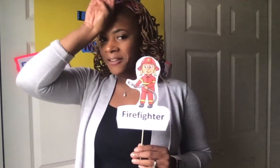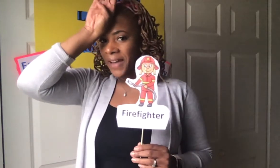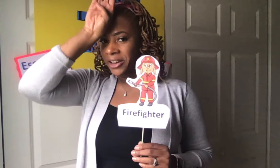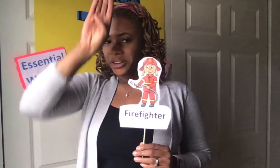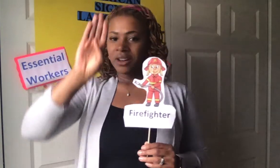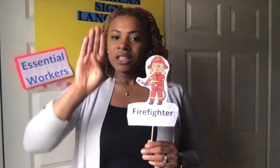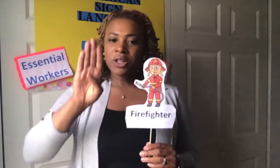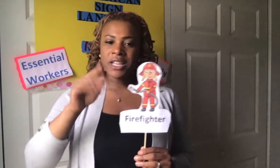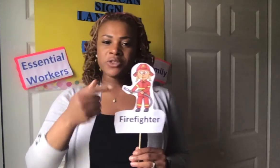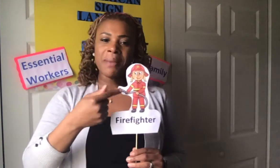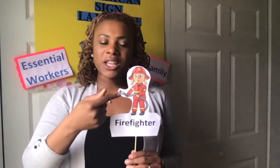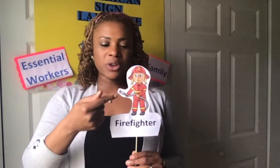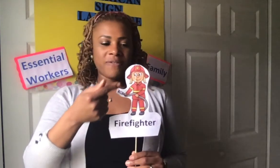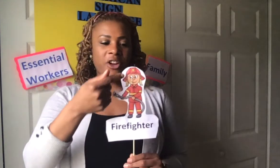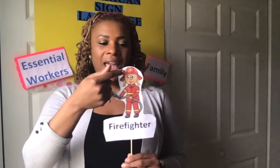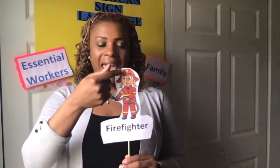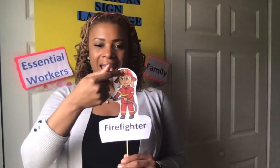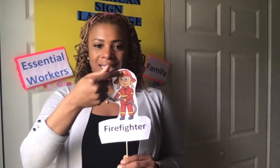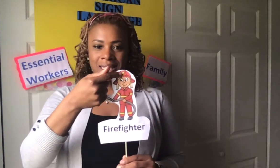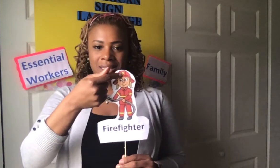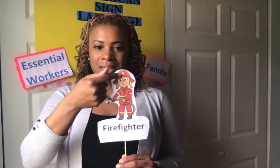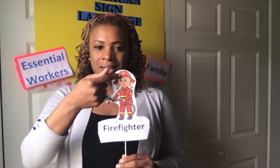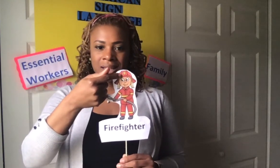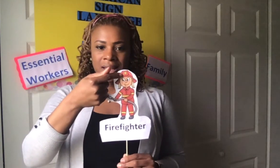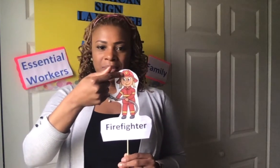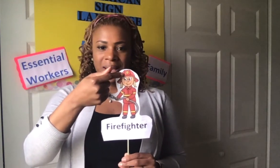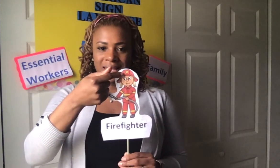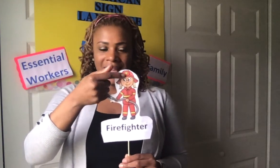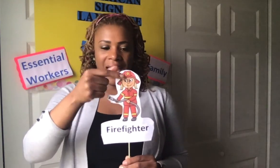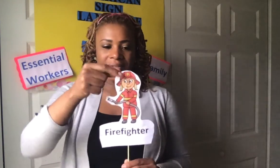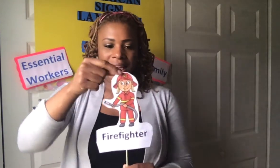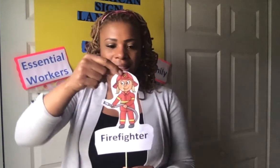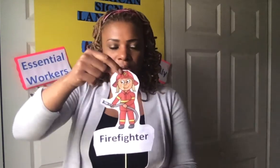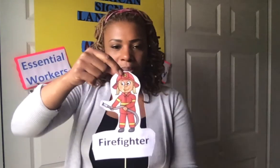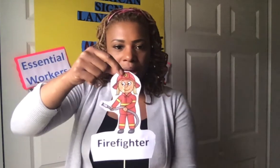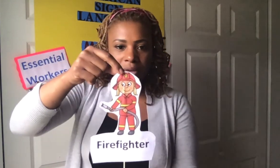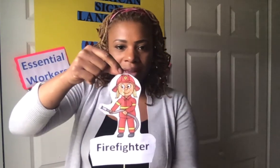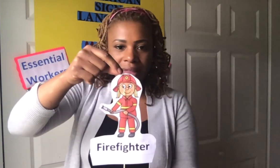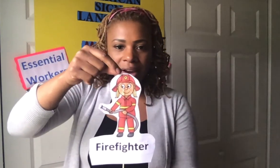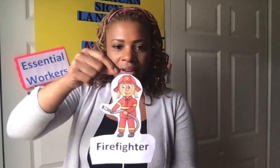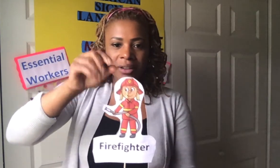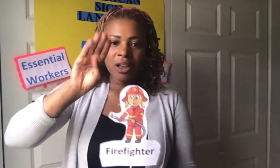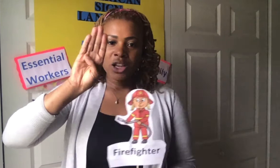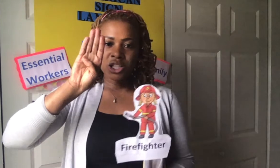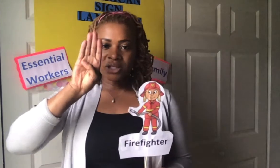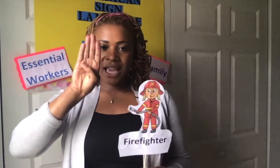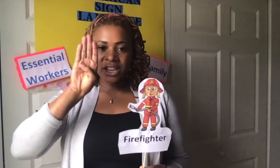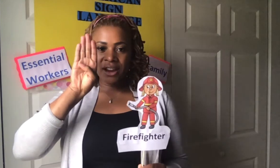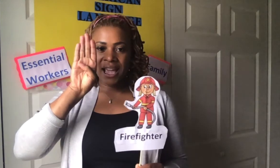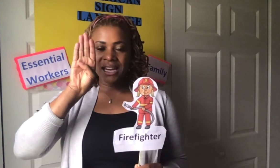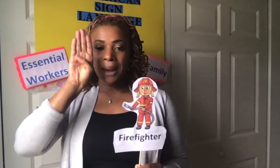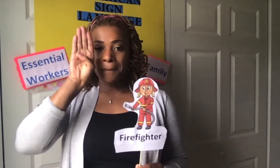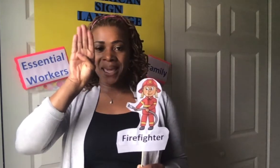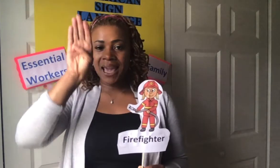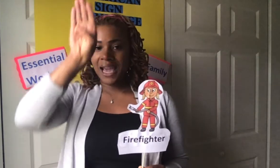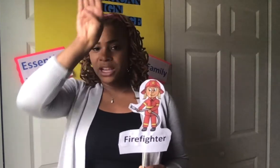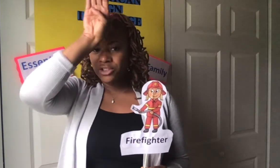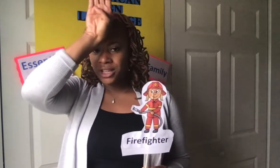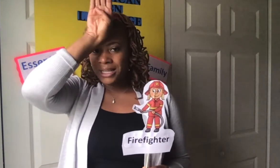Firefighter. So this reminds you of their hats because they have that little metal right there. So take your hand in a B hand and you're just going to tap